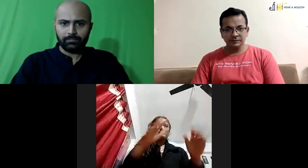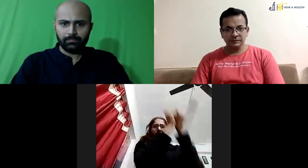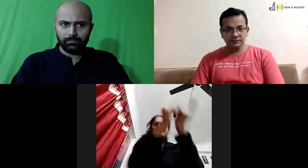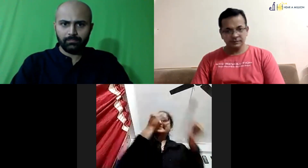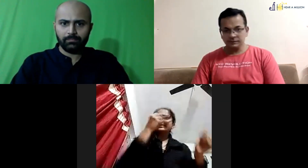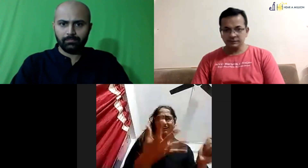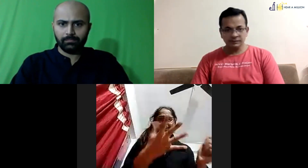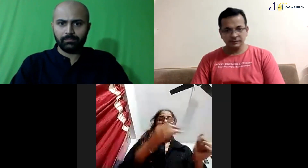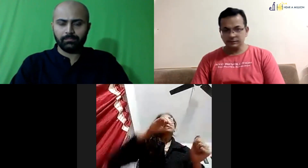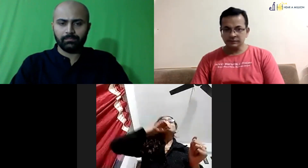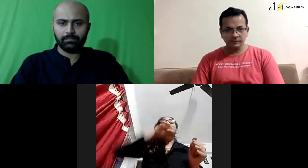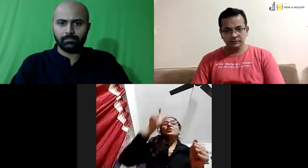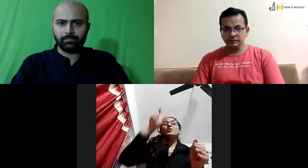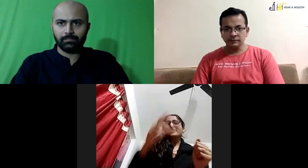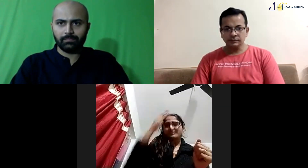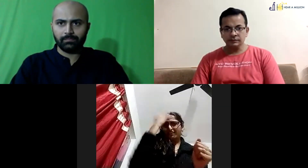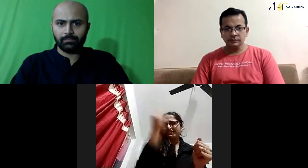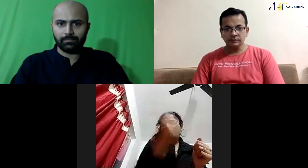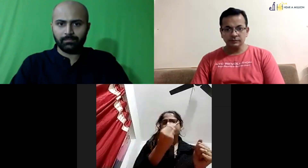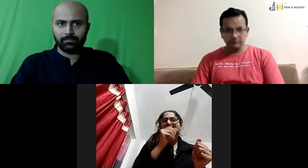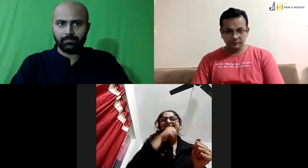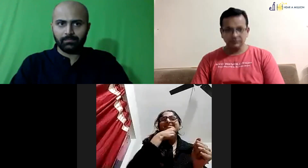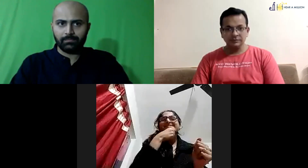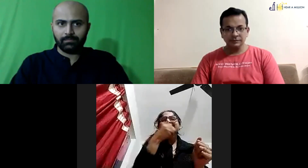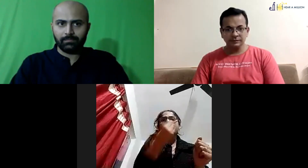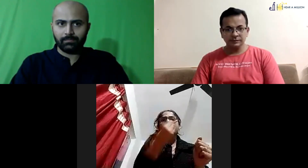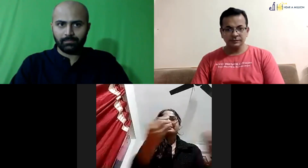I'm as